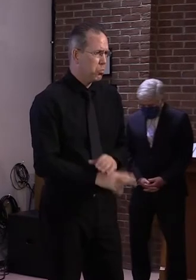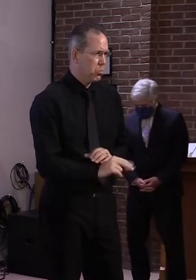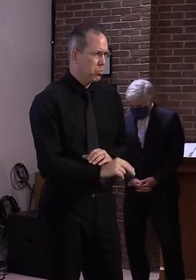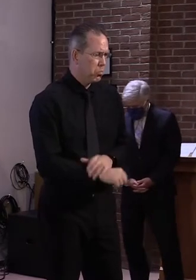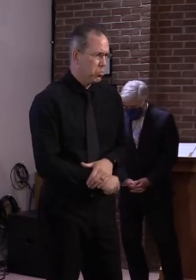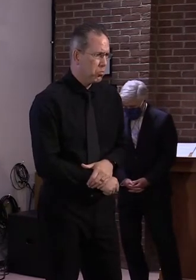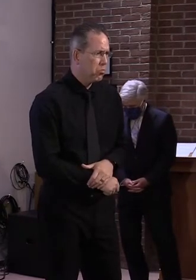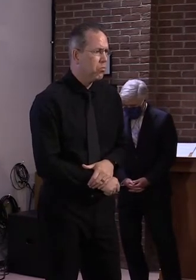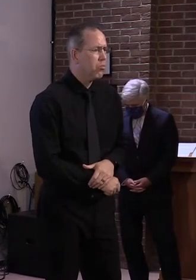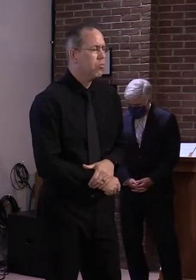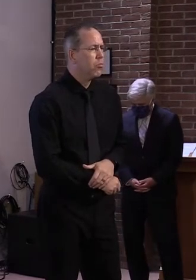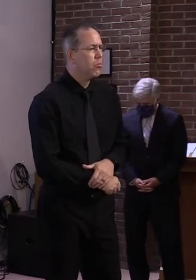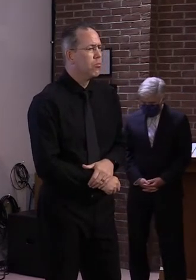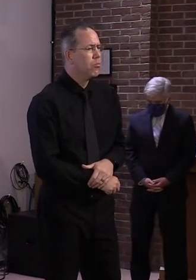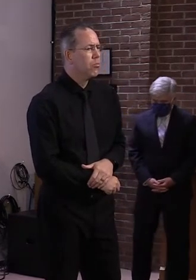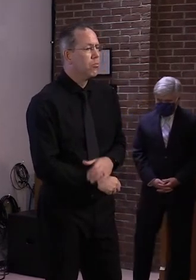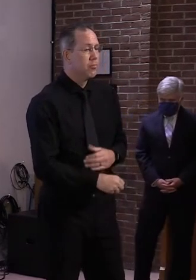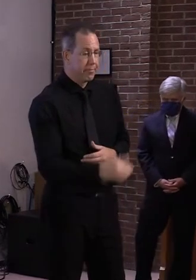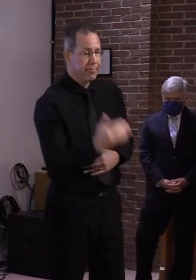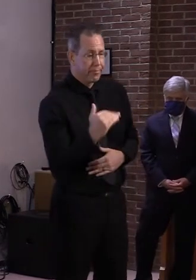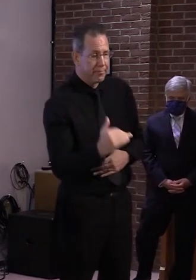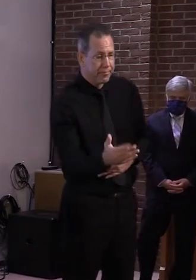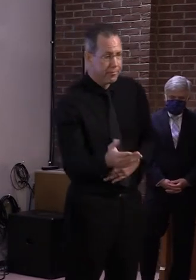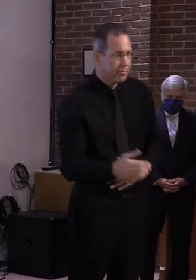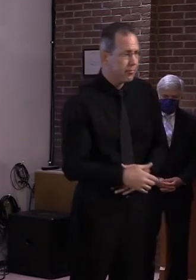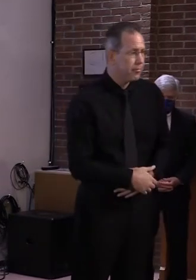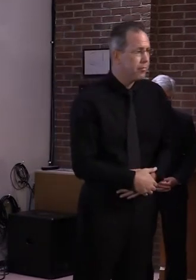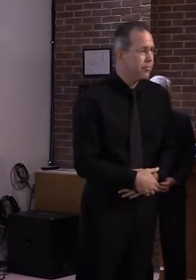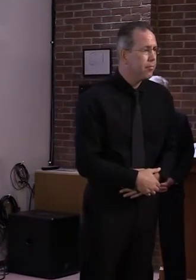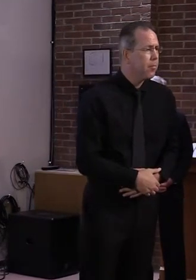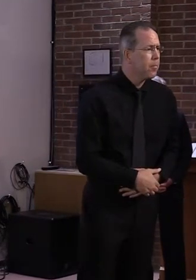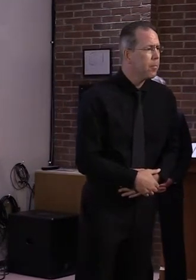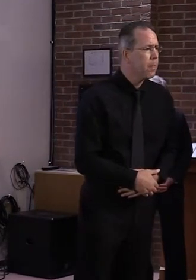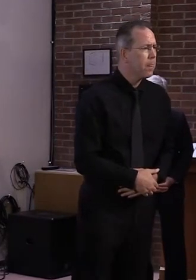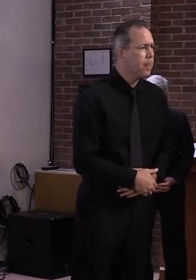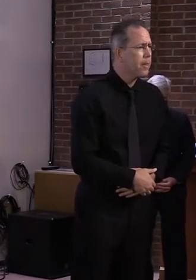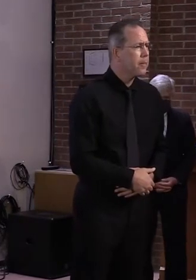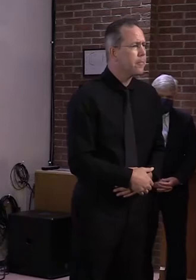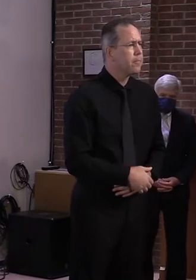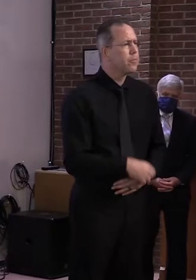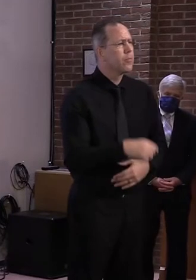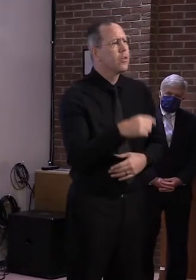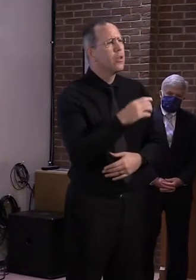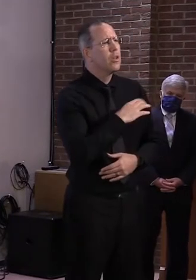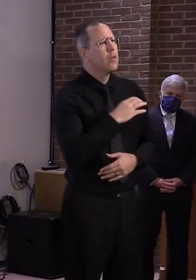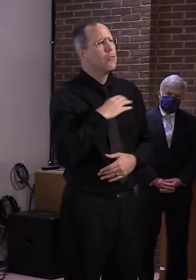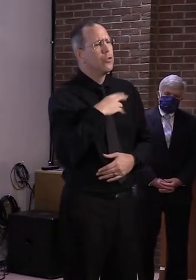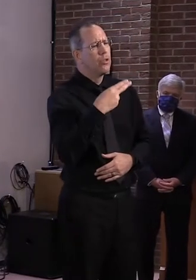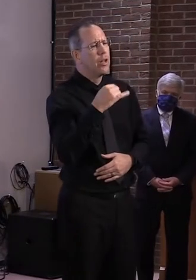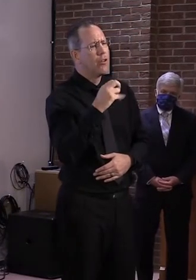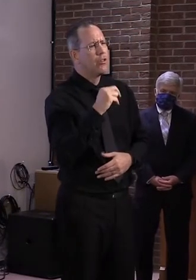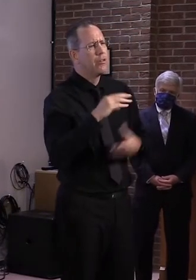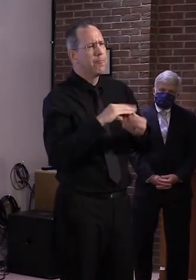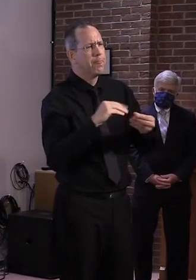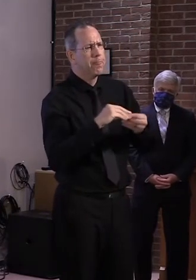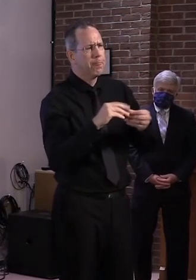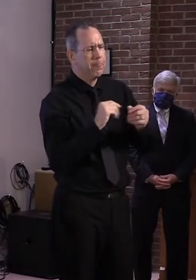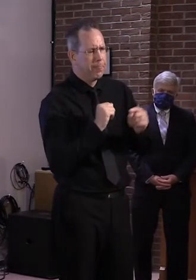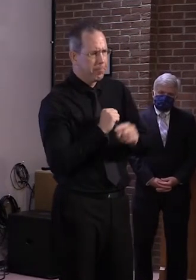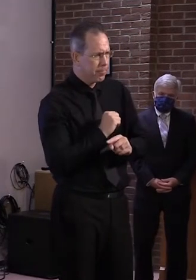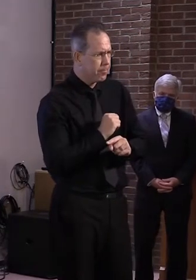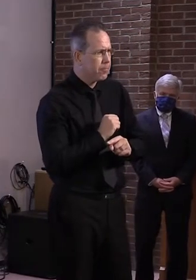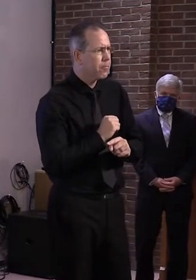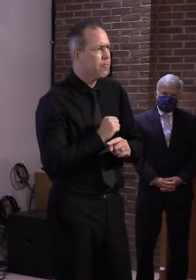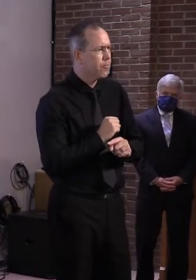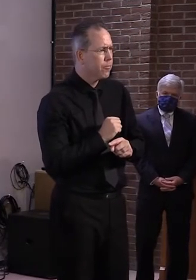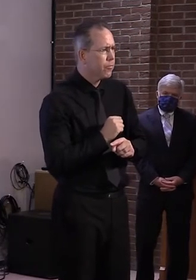My question is for Commissioner Harrington. We're just hearing that there have been some delays in unemployment benefits this week. One viewer mentioned to us